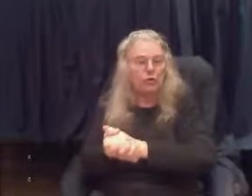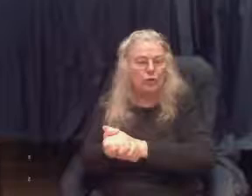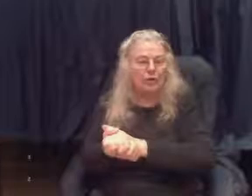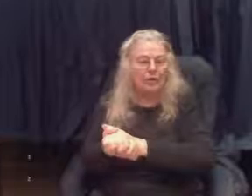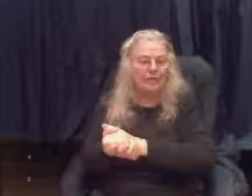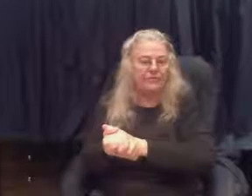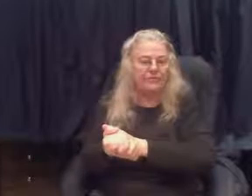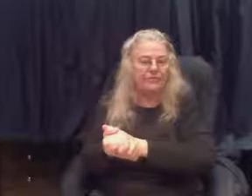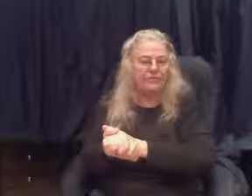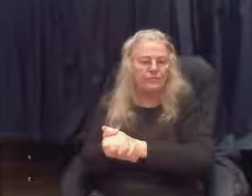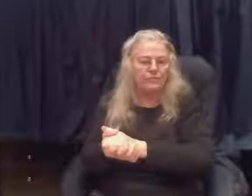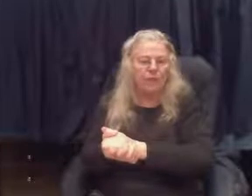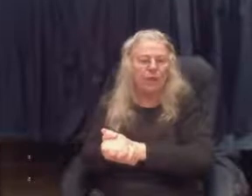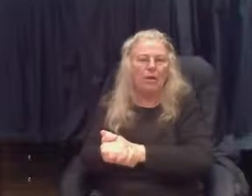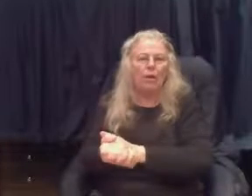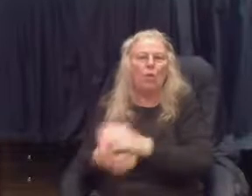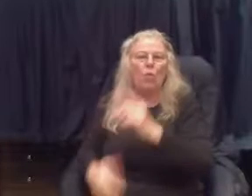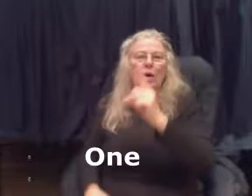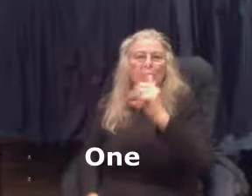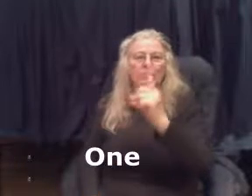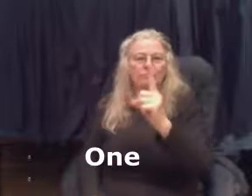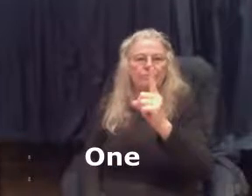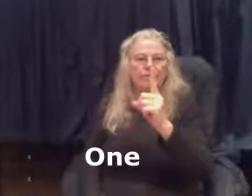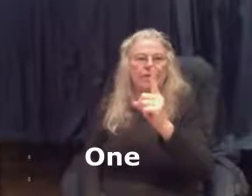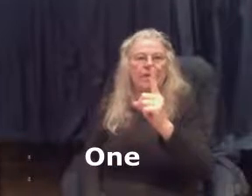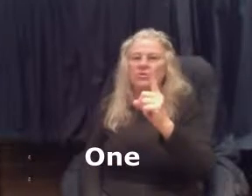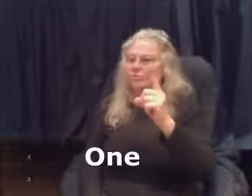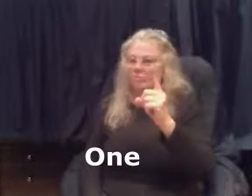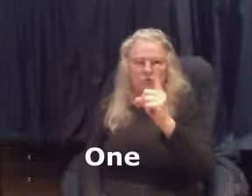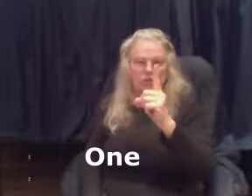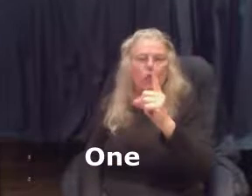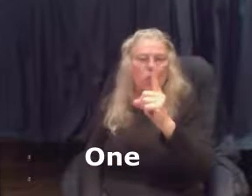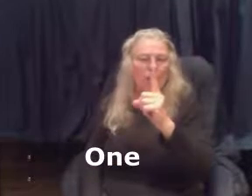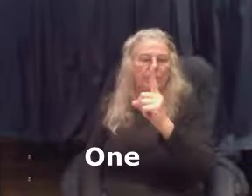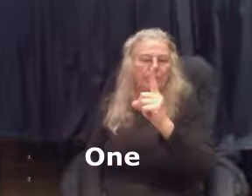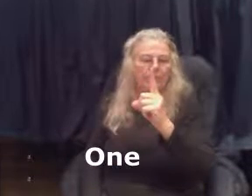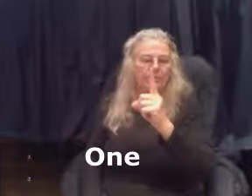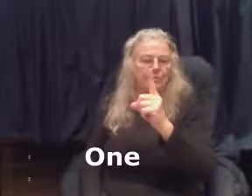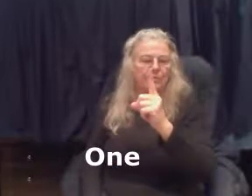your beliefs. One, and that's just one.